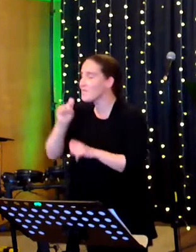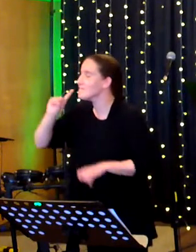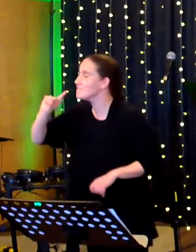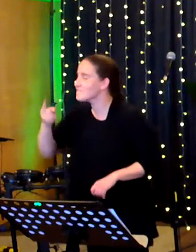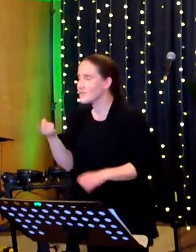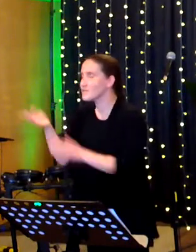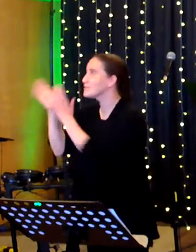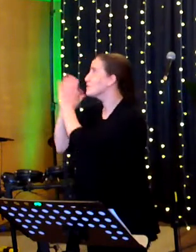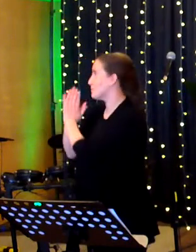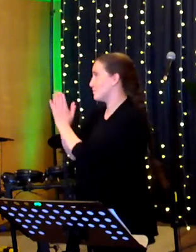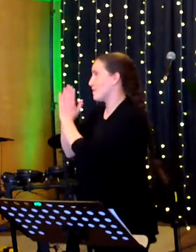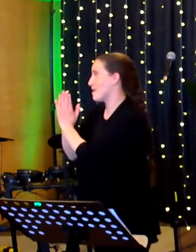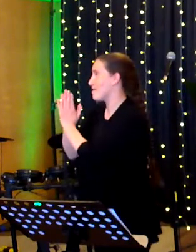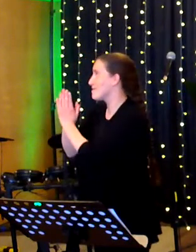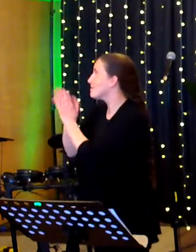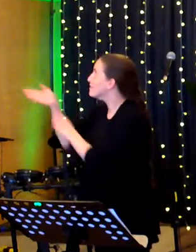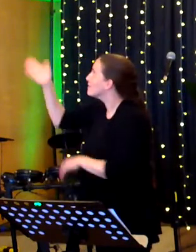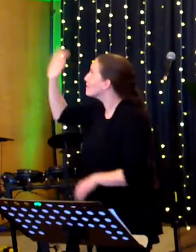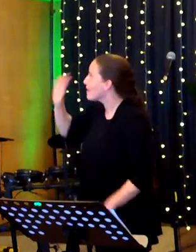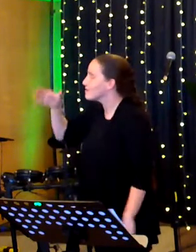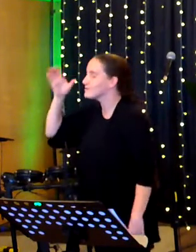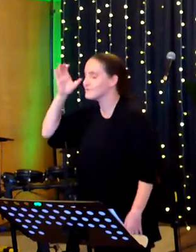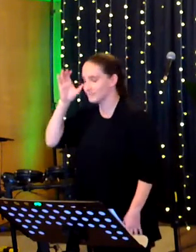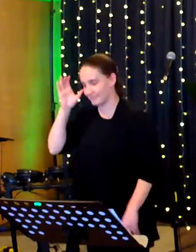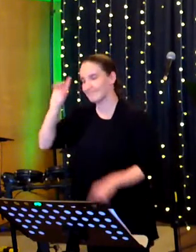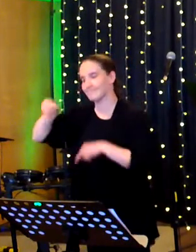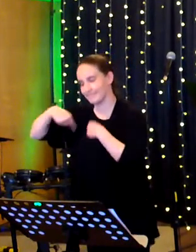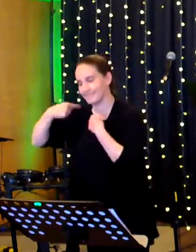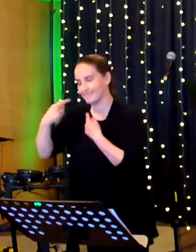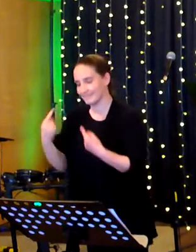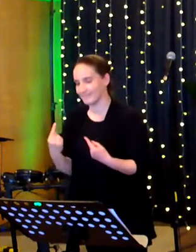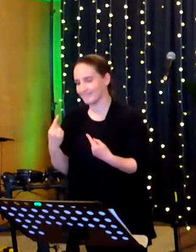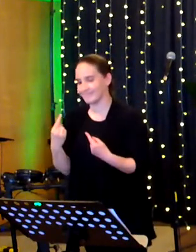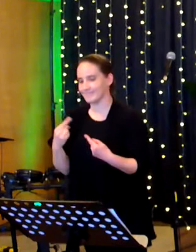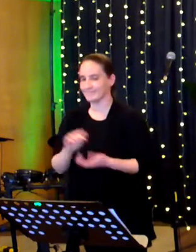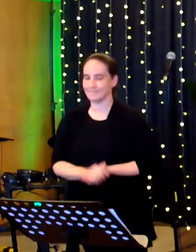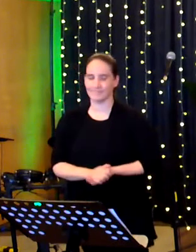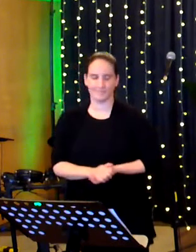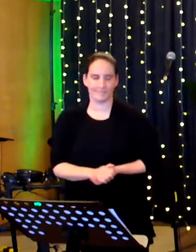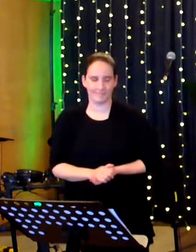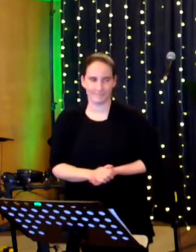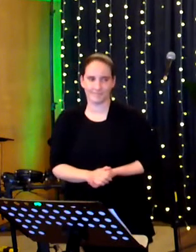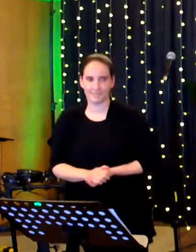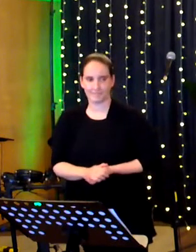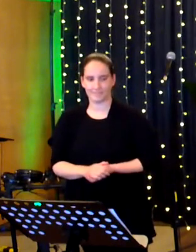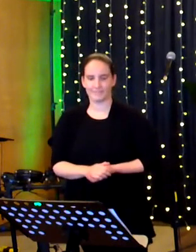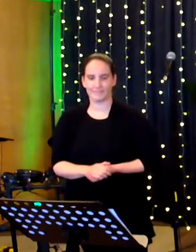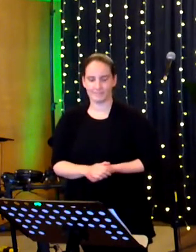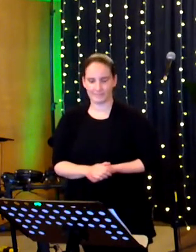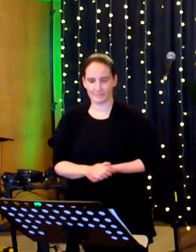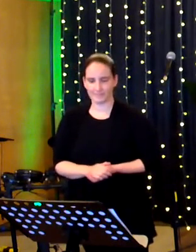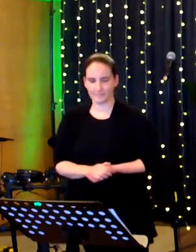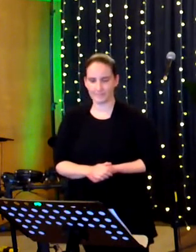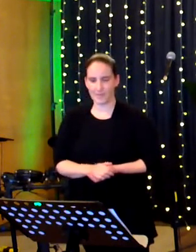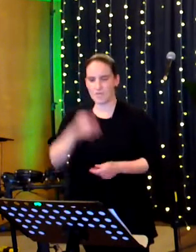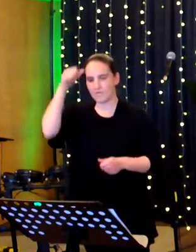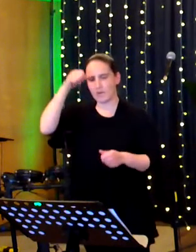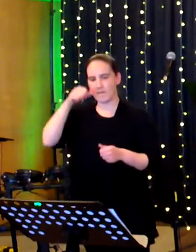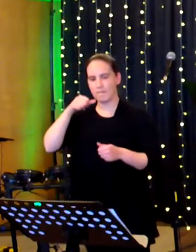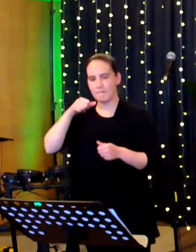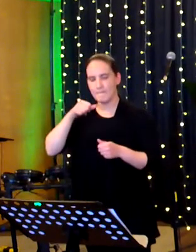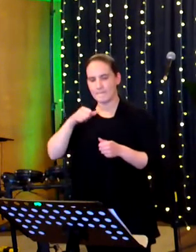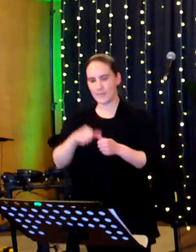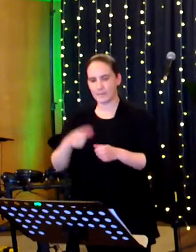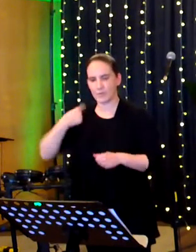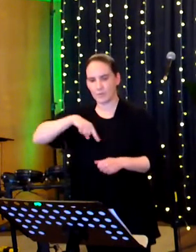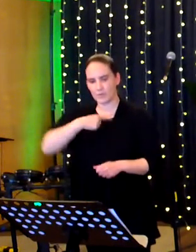day? And here's another great thing to take from this experience that we're seeing in Daniel's life. Remember, the first thing we said was